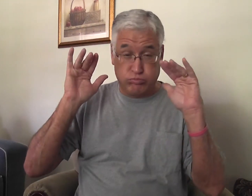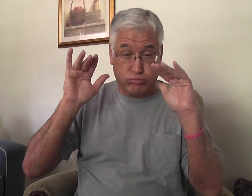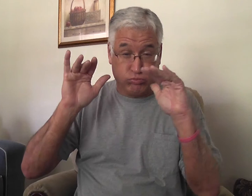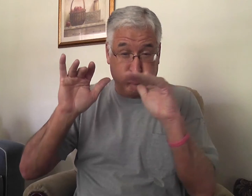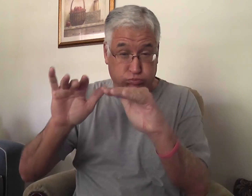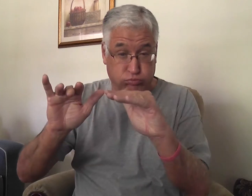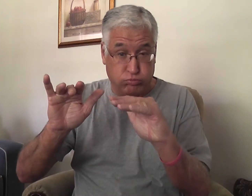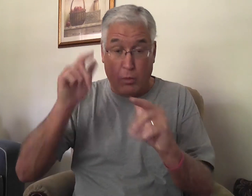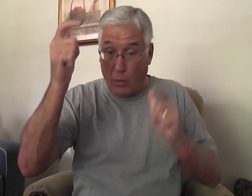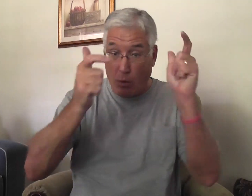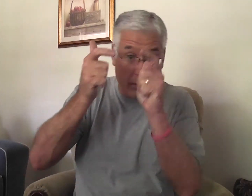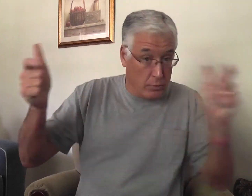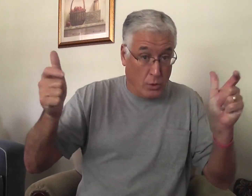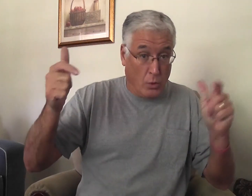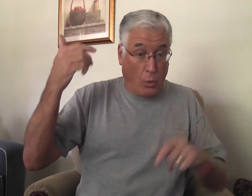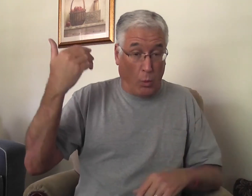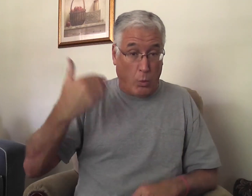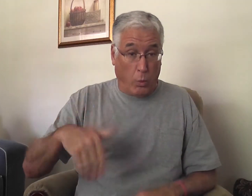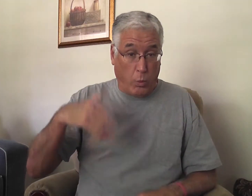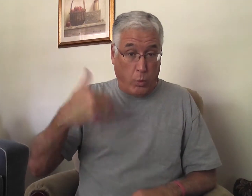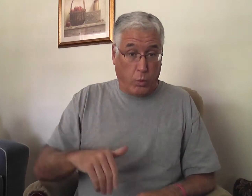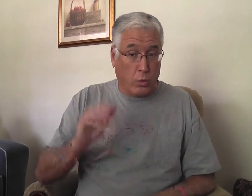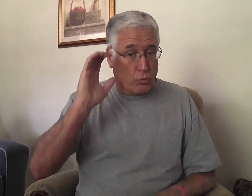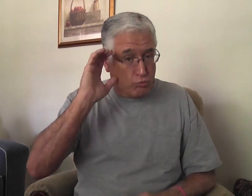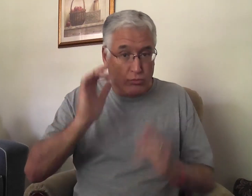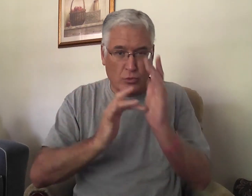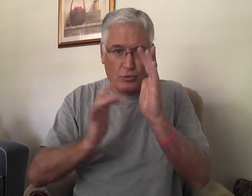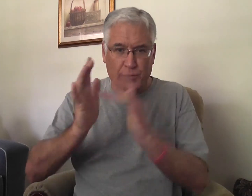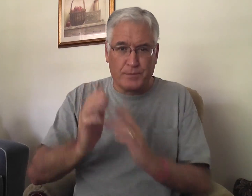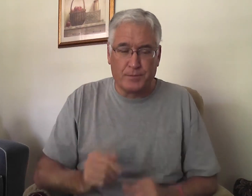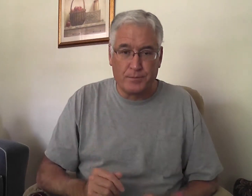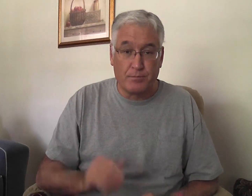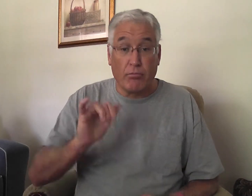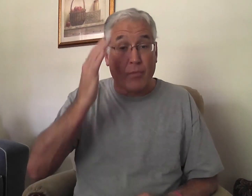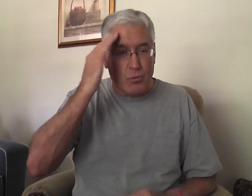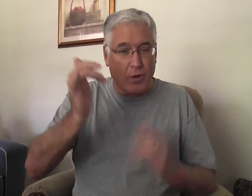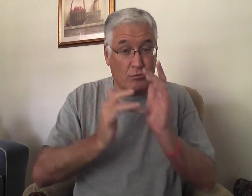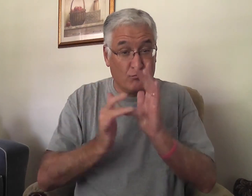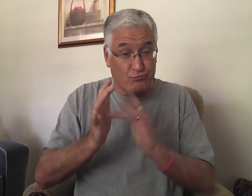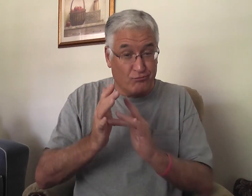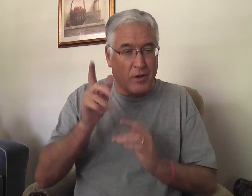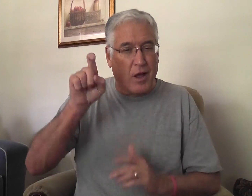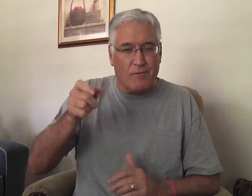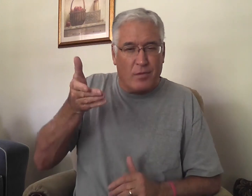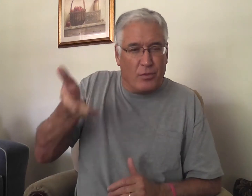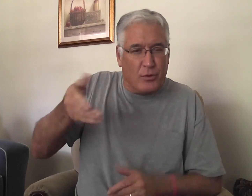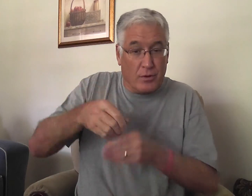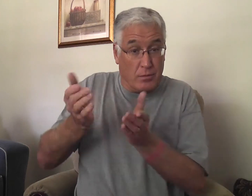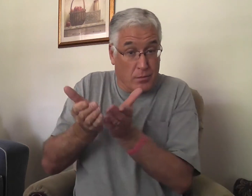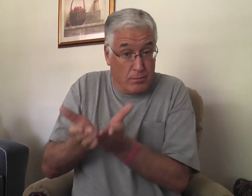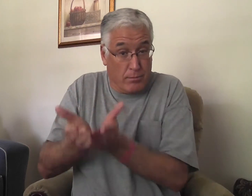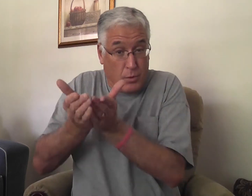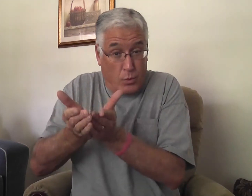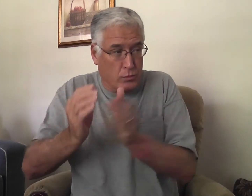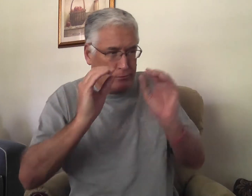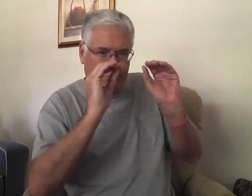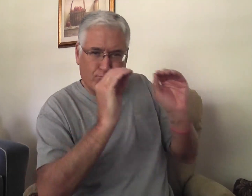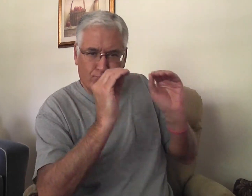in the evening, people were gathering. There was a huge crowd there to listen to Jesus. And Jesus had to go out